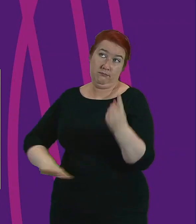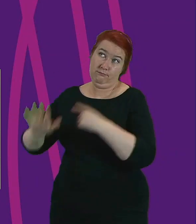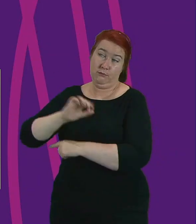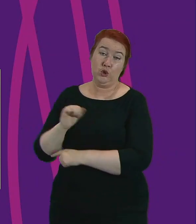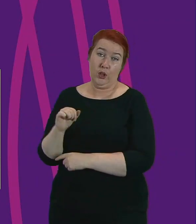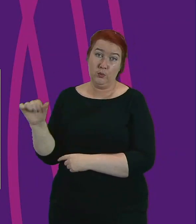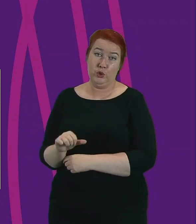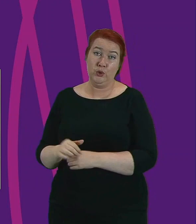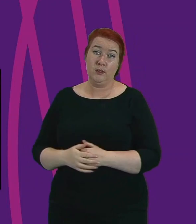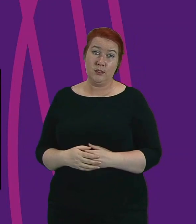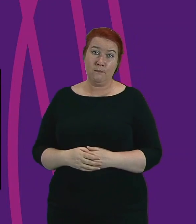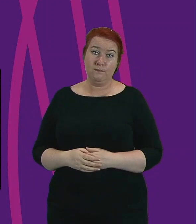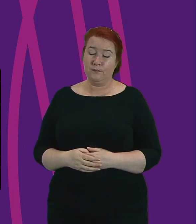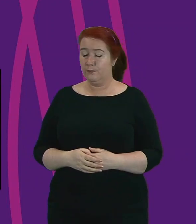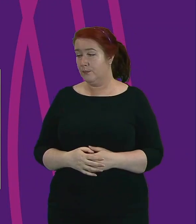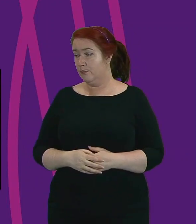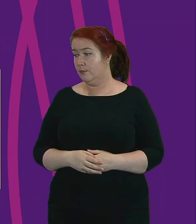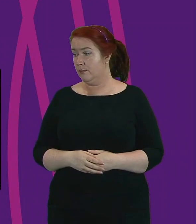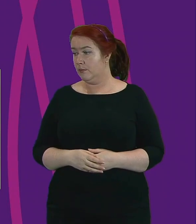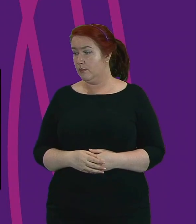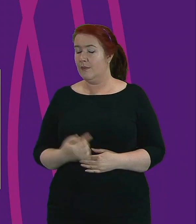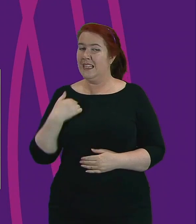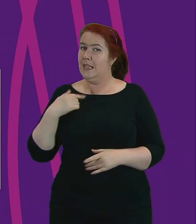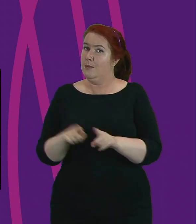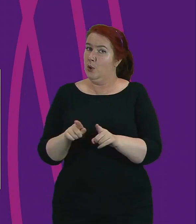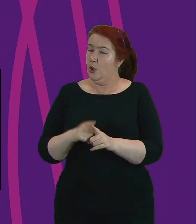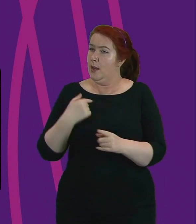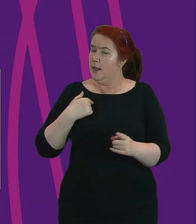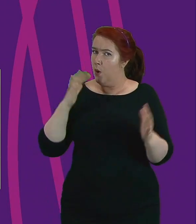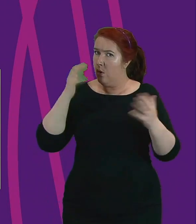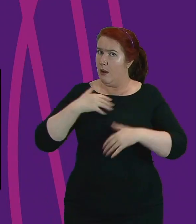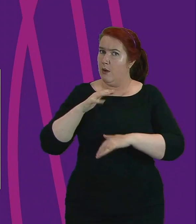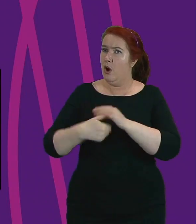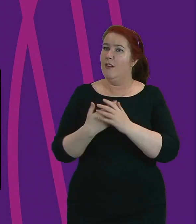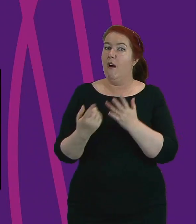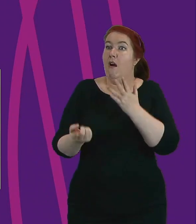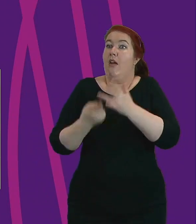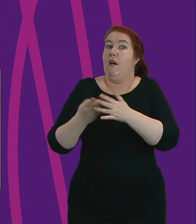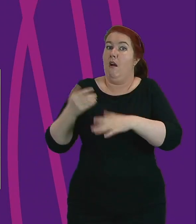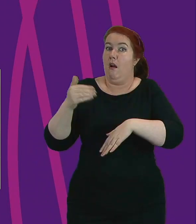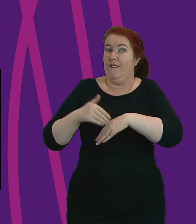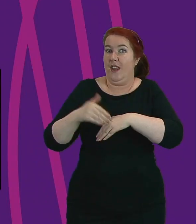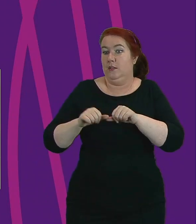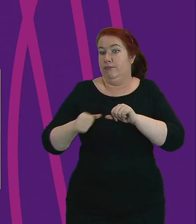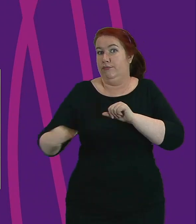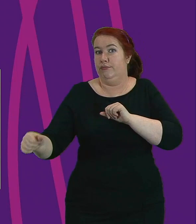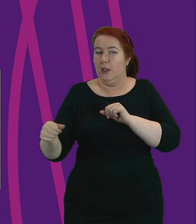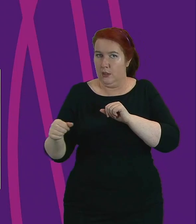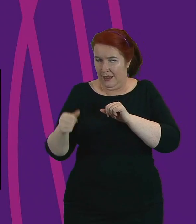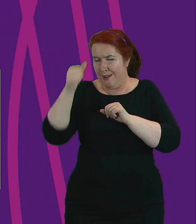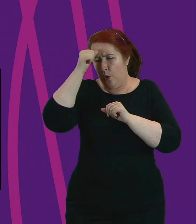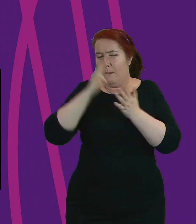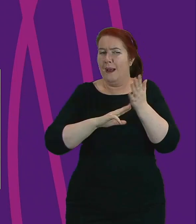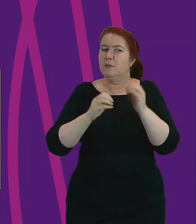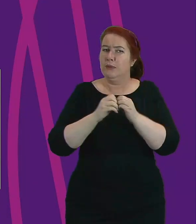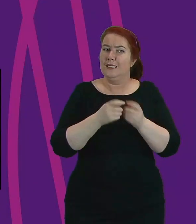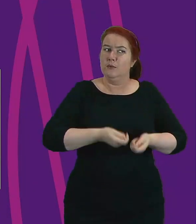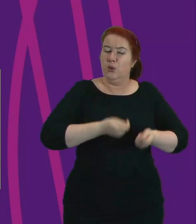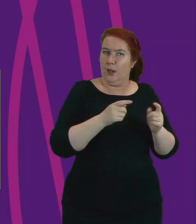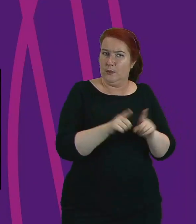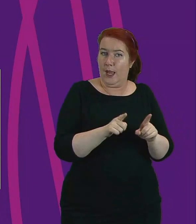I'm also worried about the unintended consequences. I've raised this before in the Chamber. I know that Miles Briggs also raised it in his contribution.